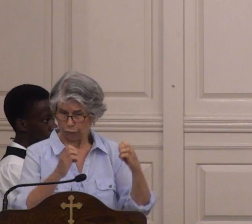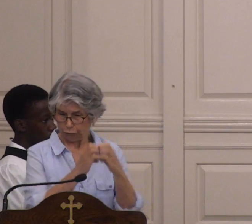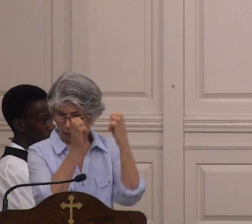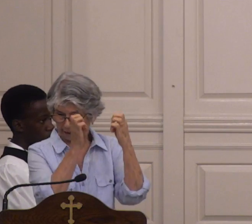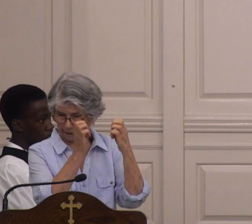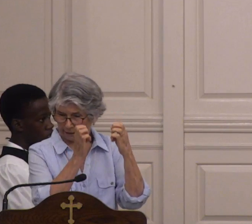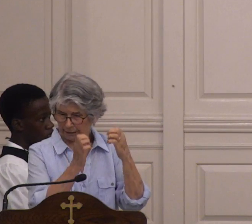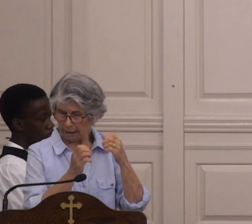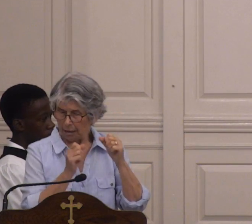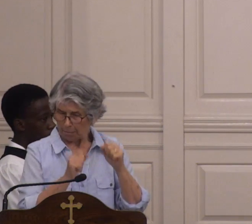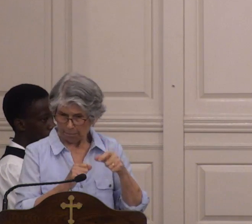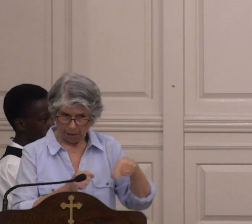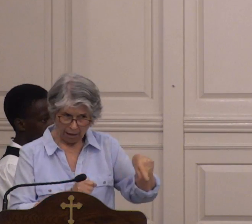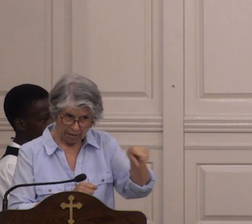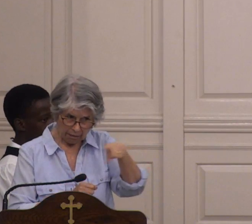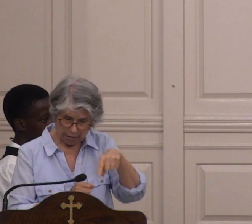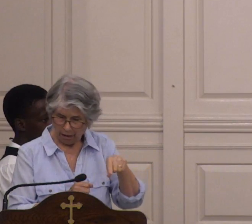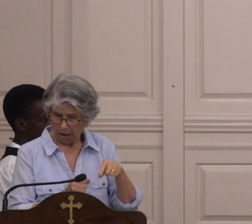their communities.